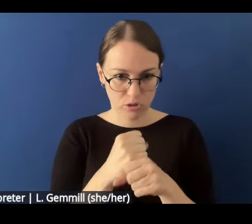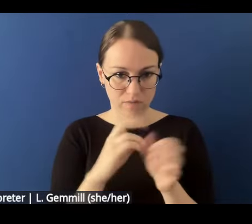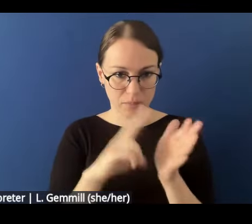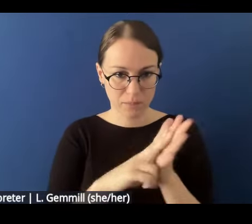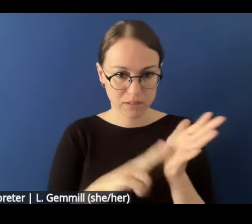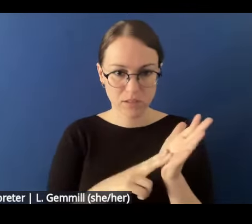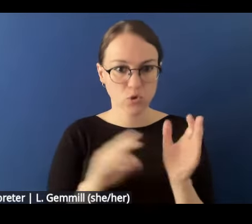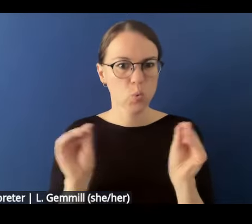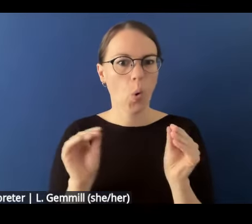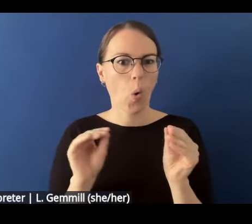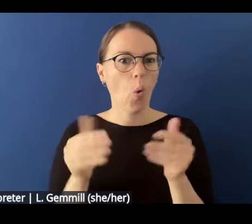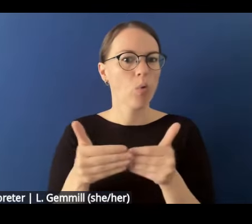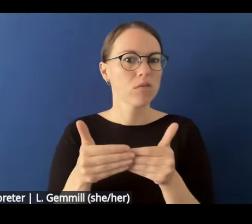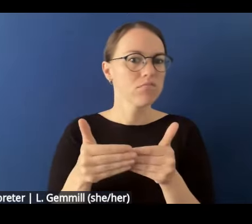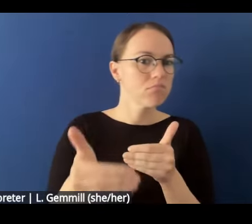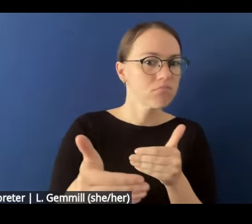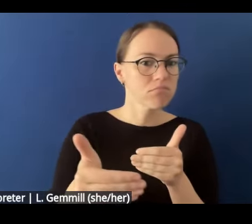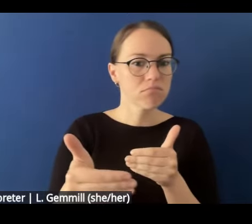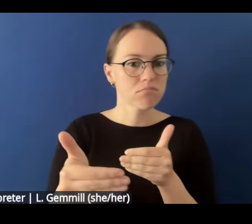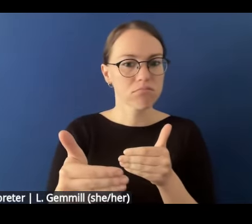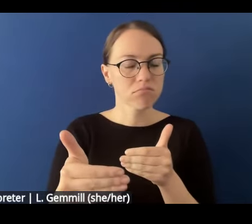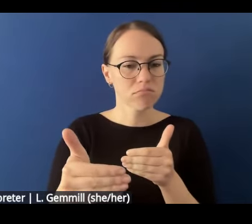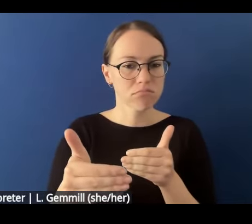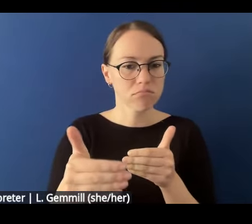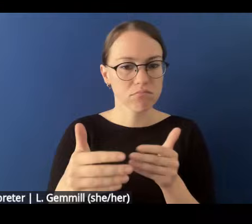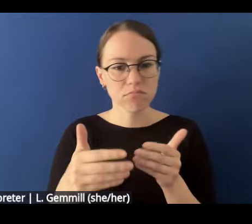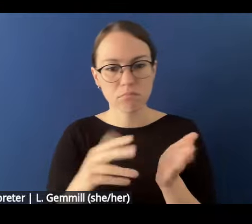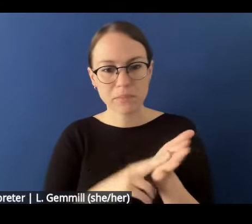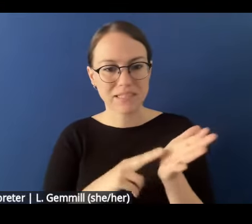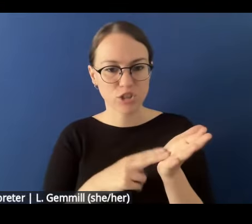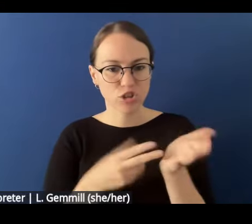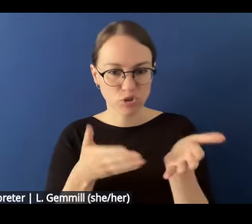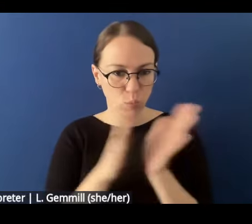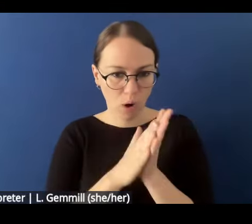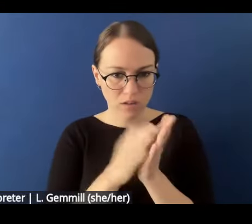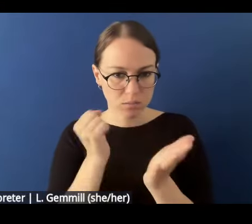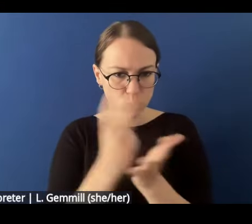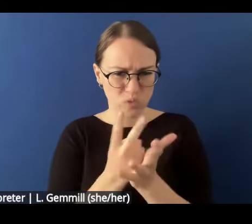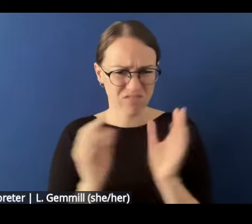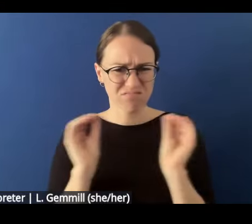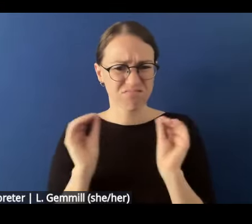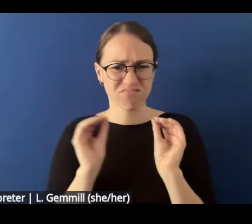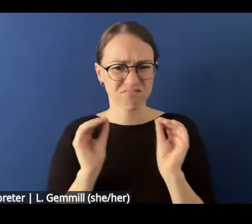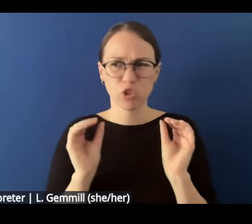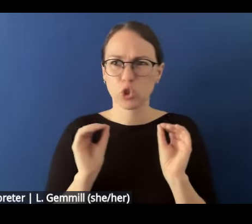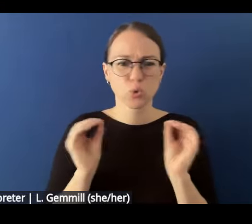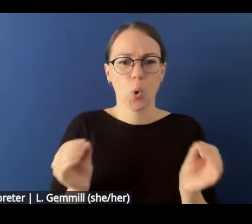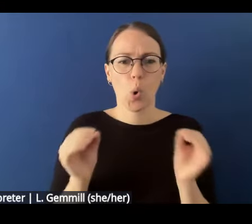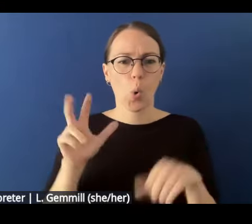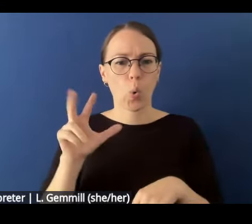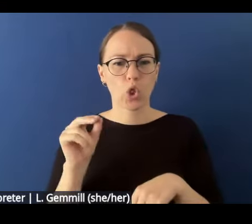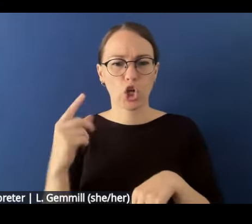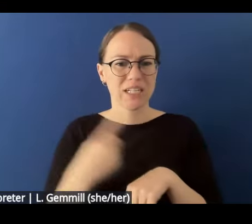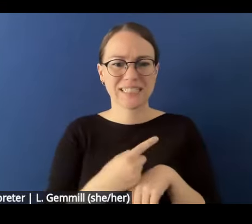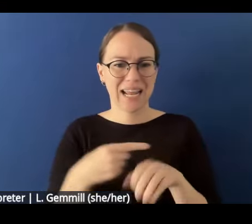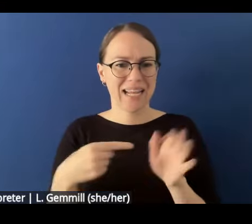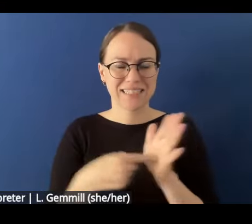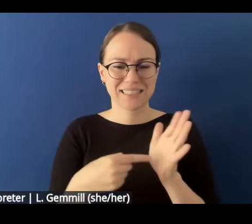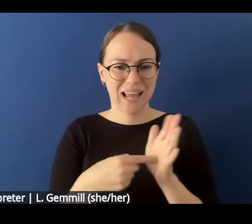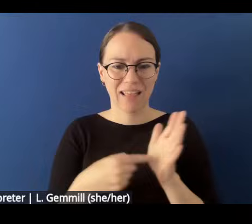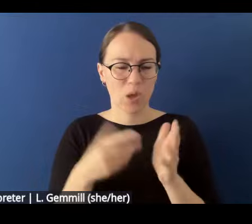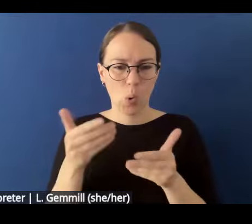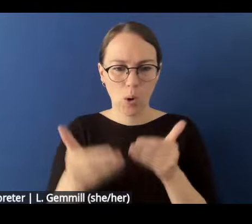submissions requested approval. There is no 30-day deadline or process